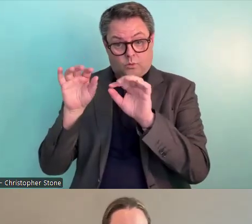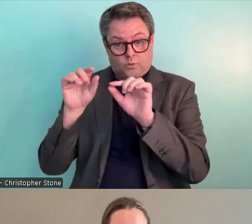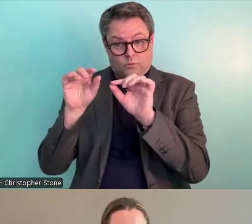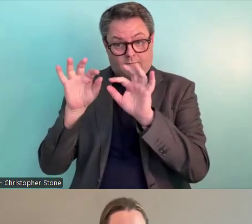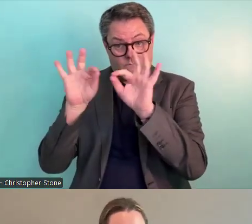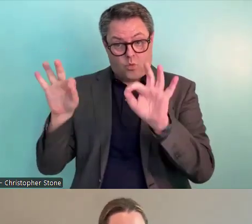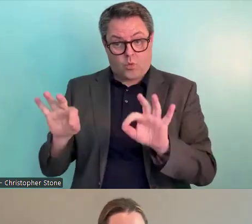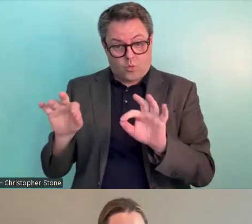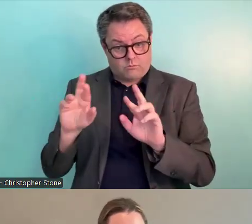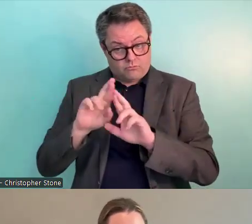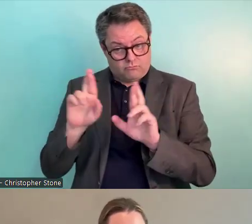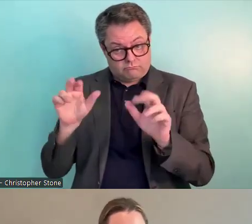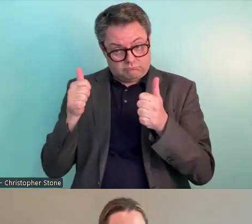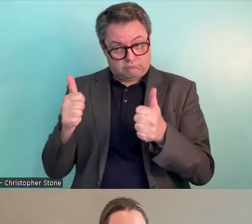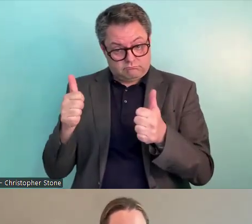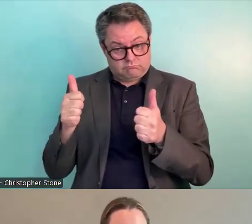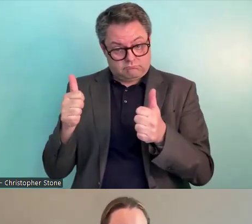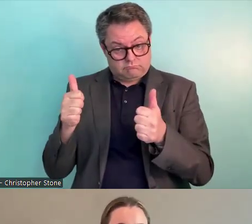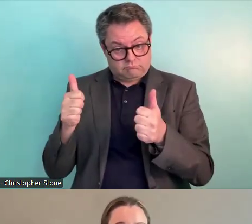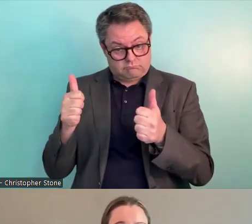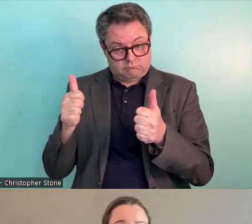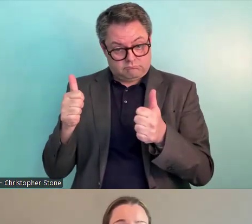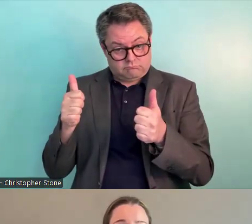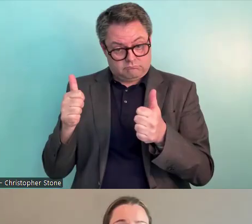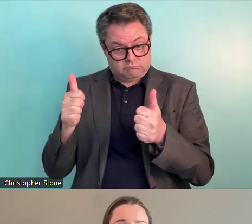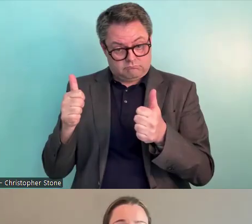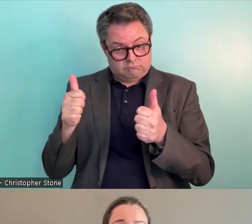And the form has been sent to those members as well.